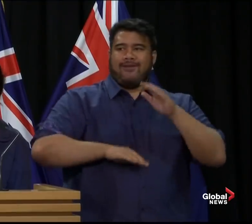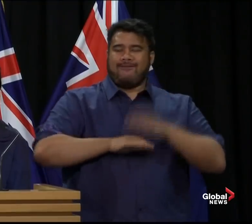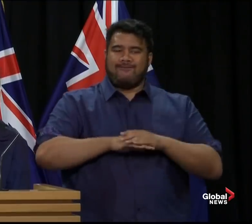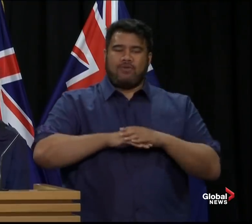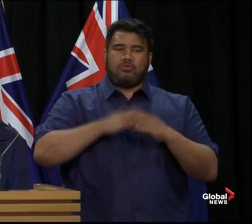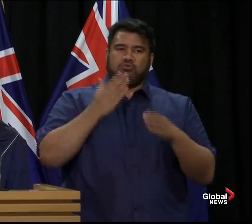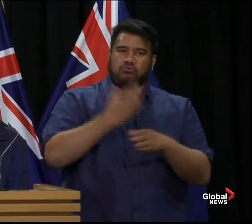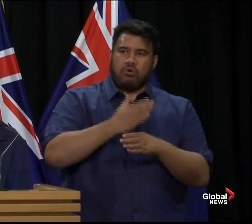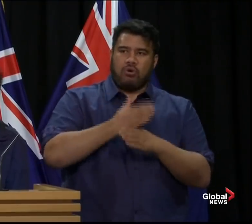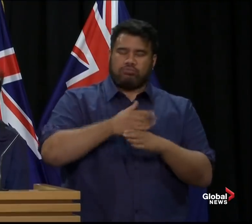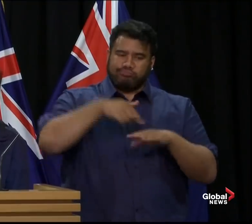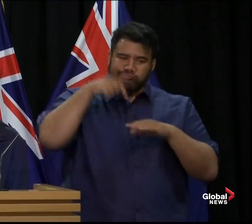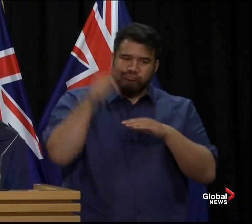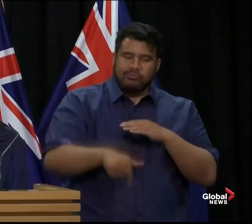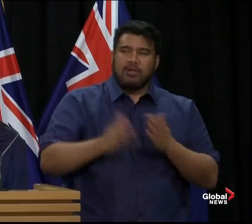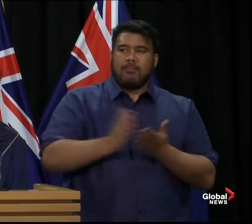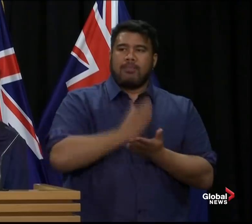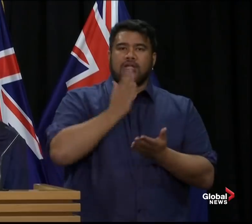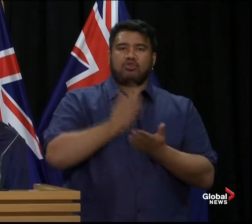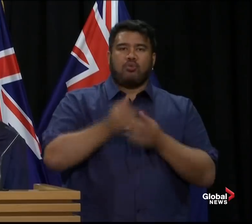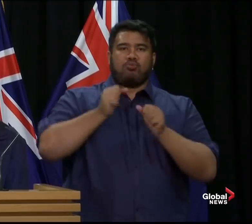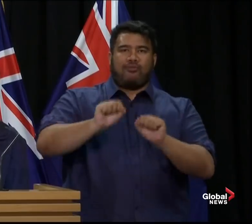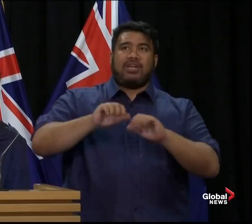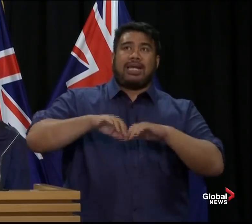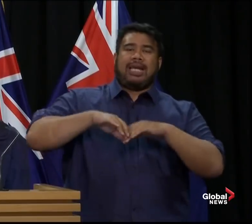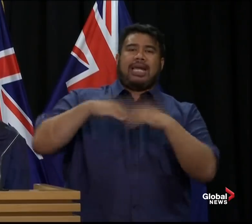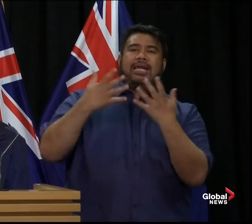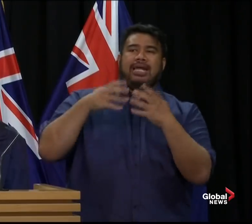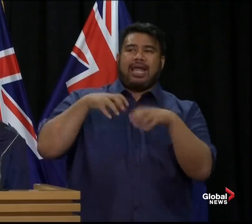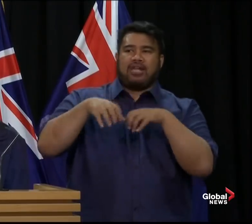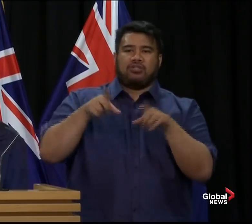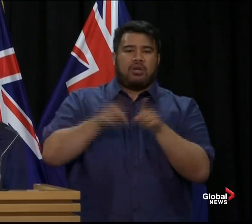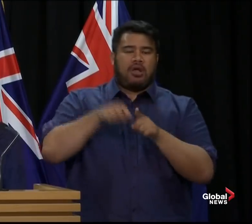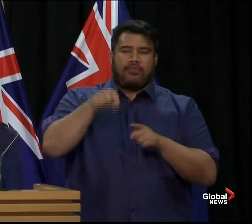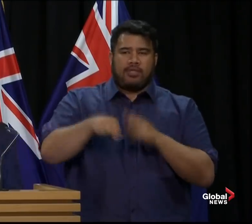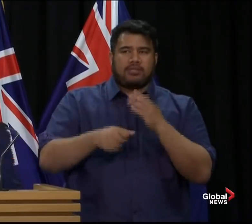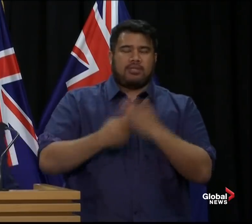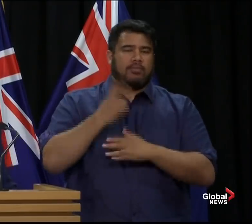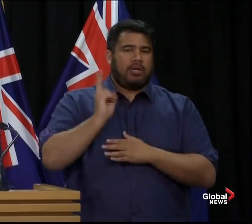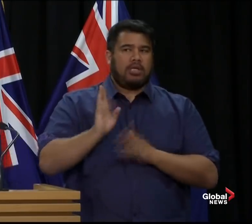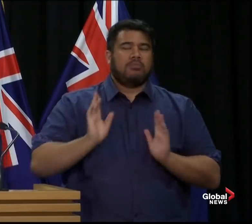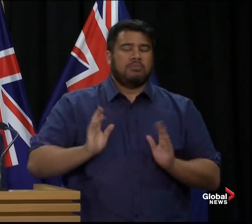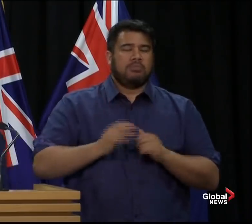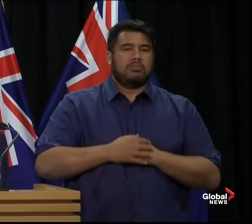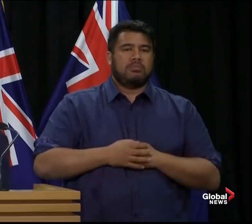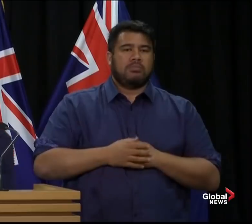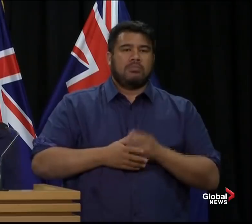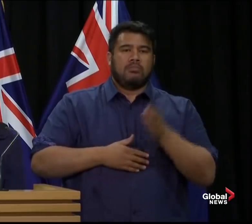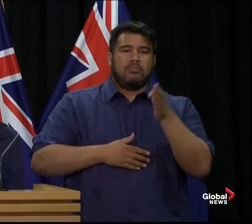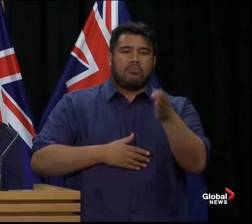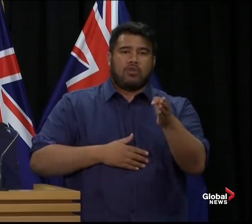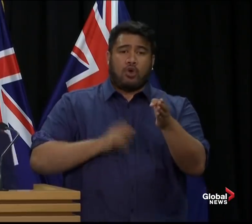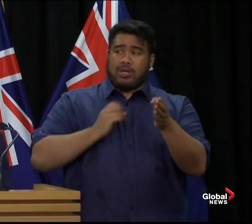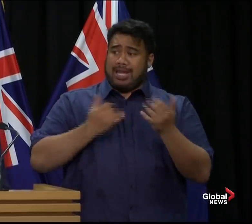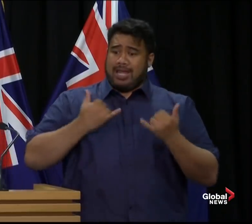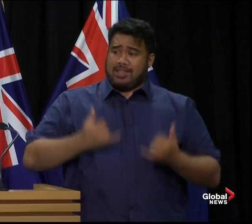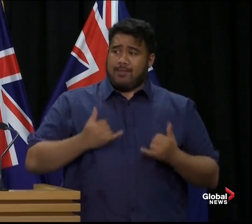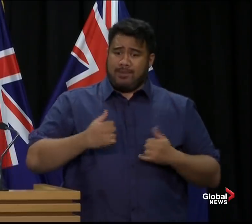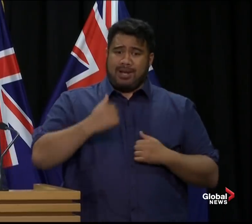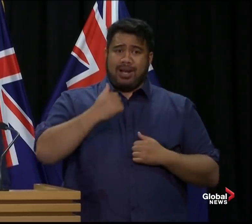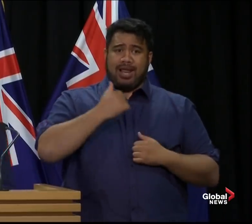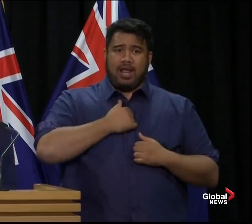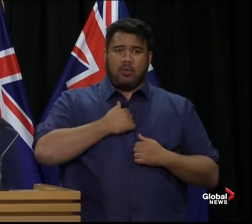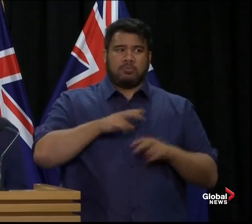do everything we can to prevent any kind of activity or action like this in the future. Prime Minister, given we're Yes, still at Jessica. that high